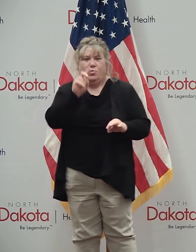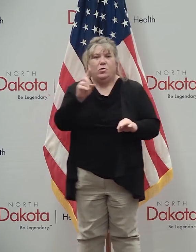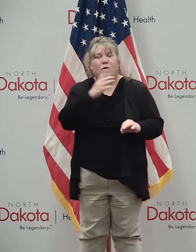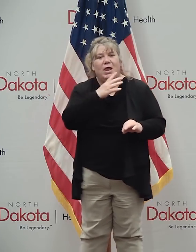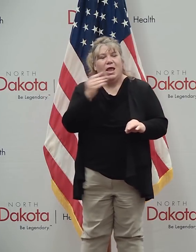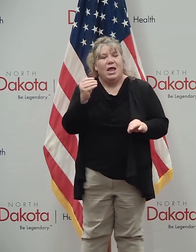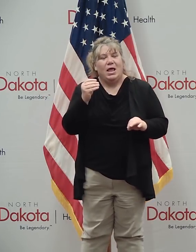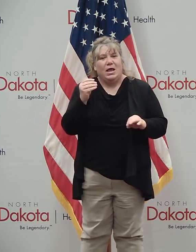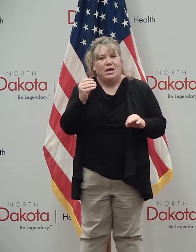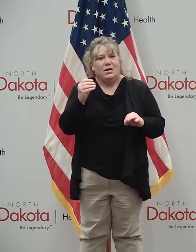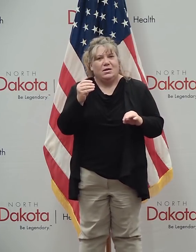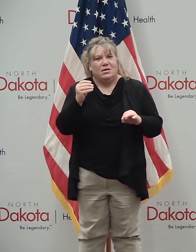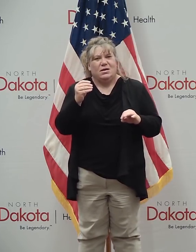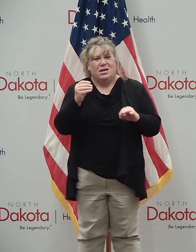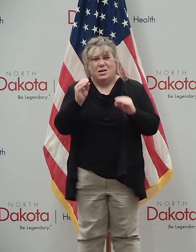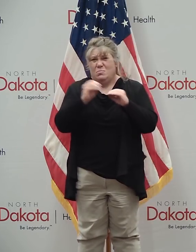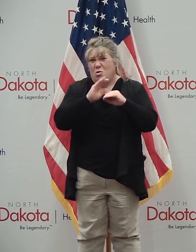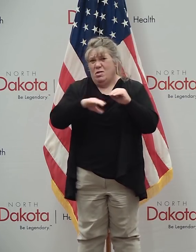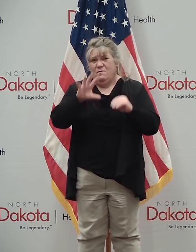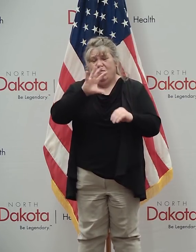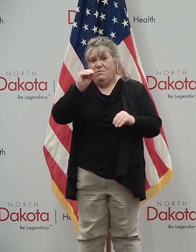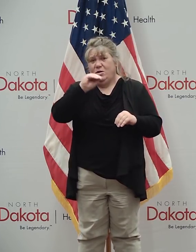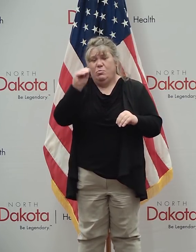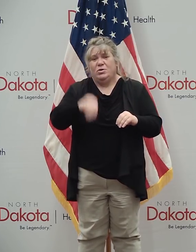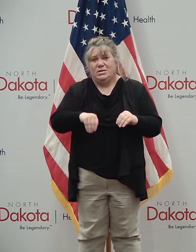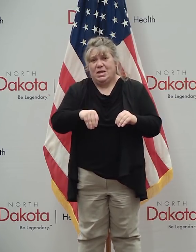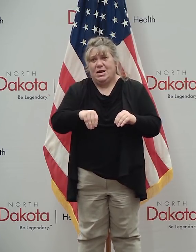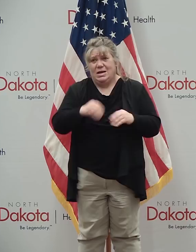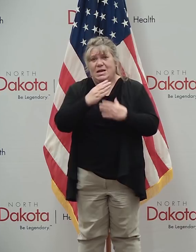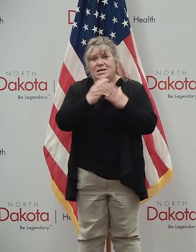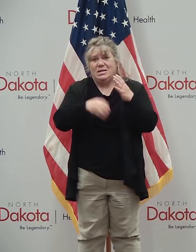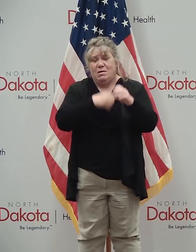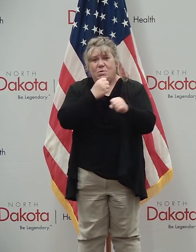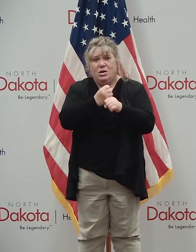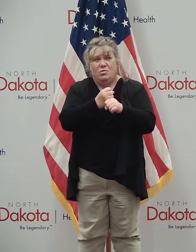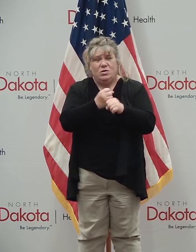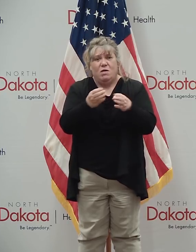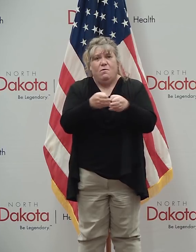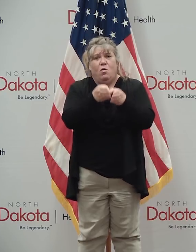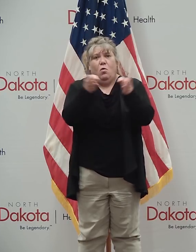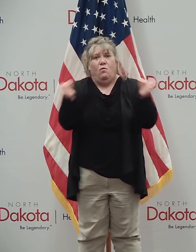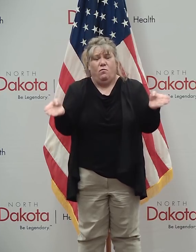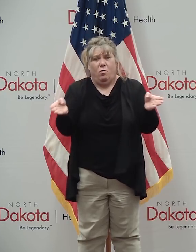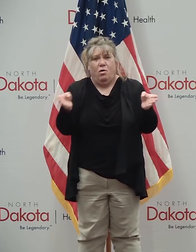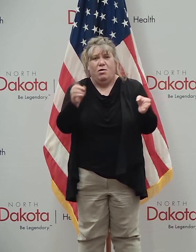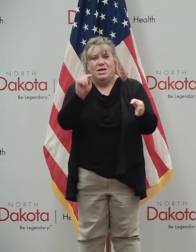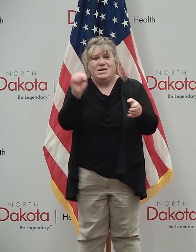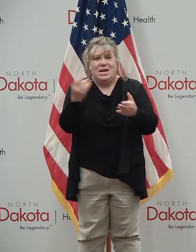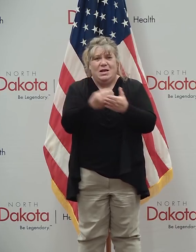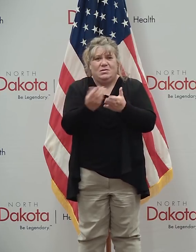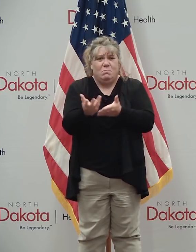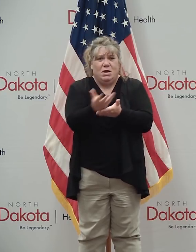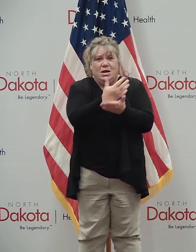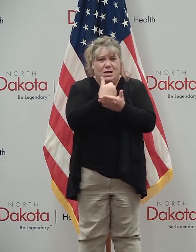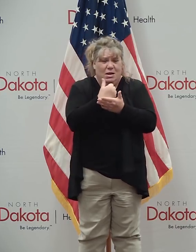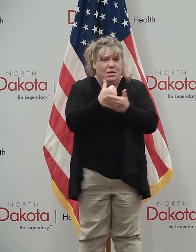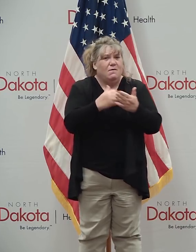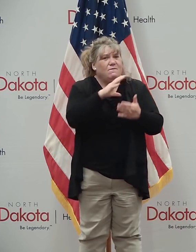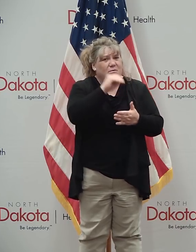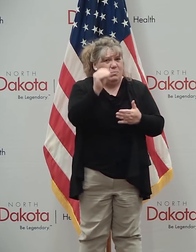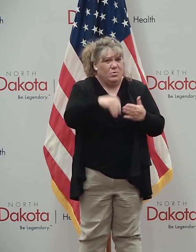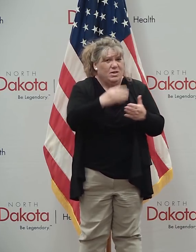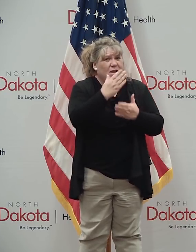And again, it's over 50% in some years of the overall tax revenue that comes from this